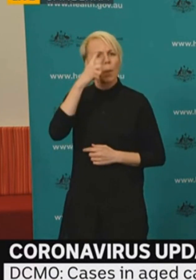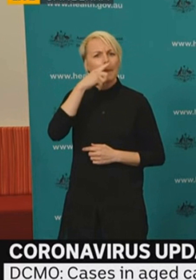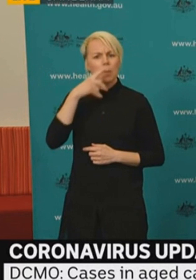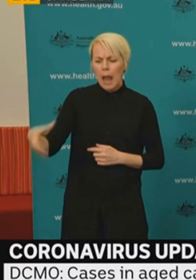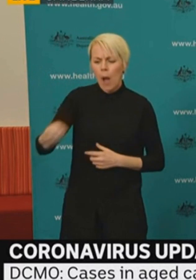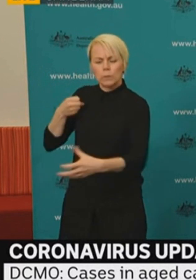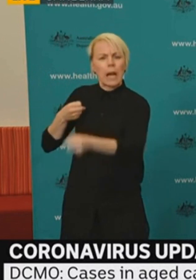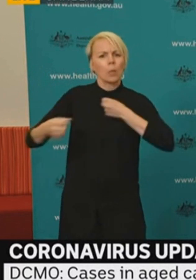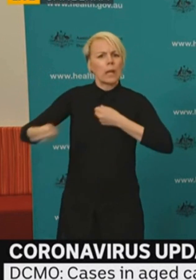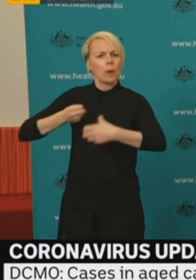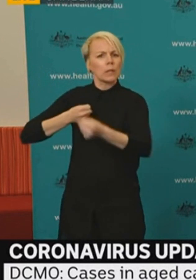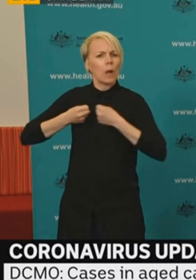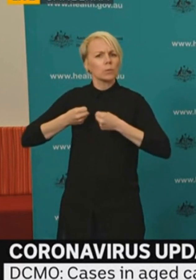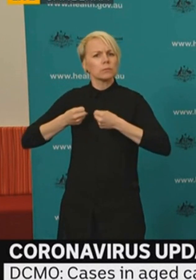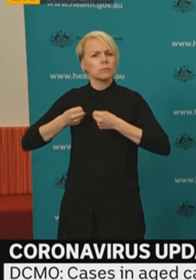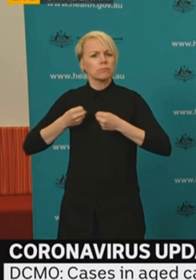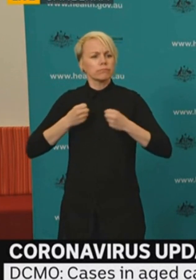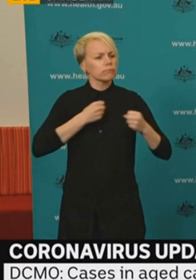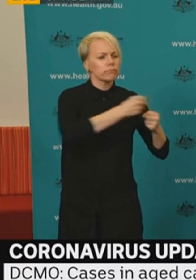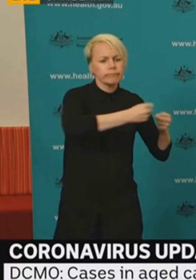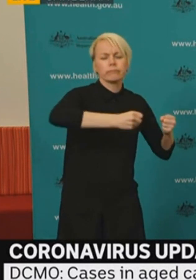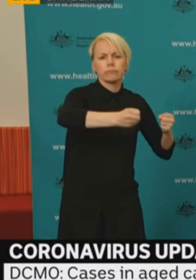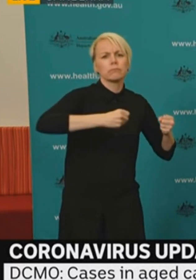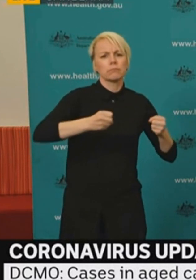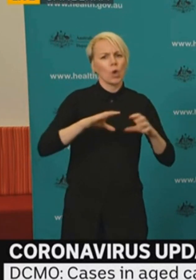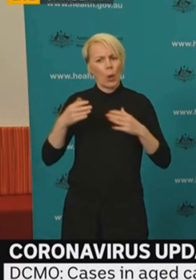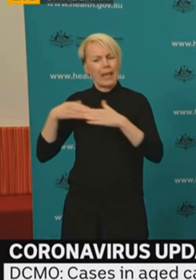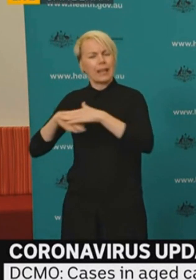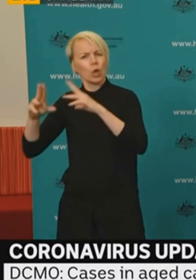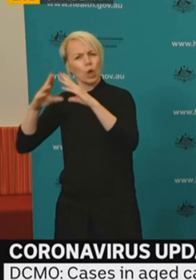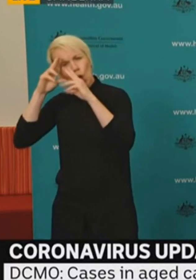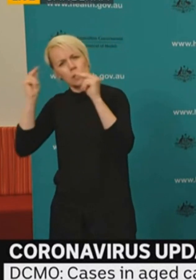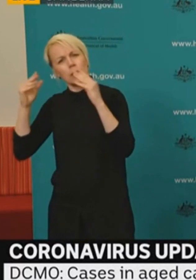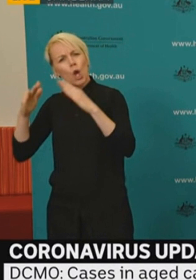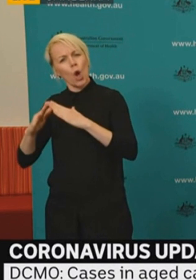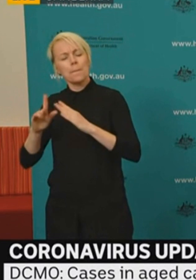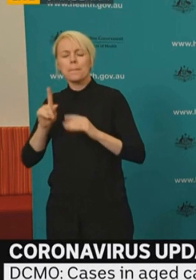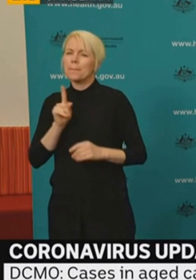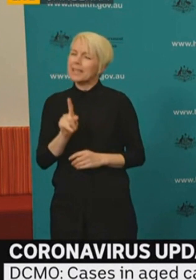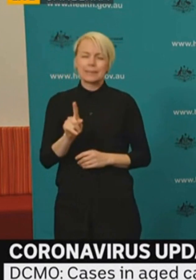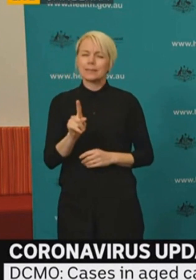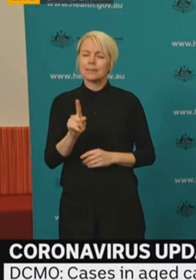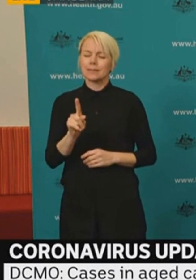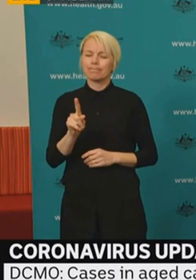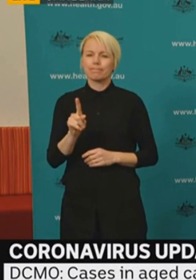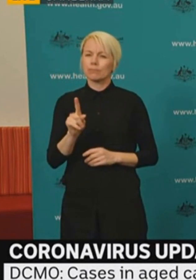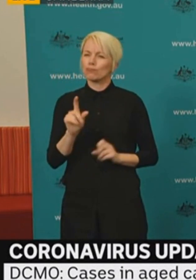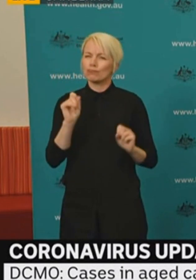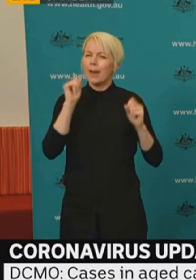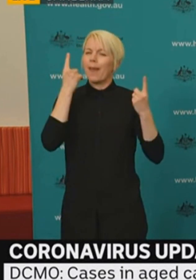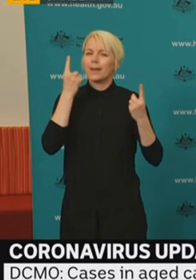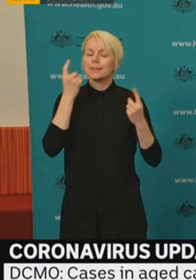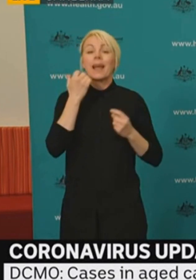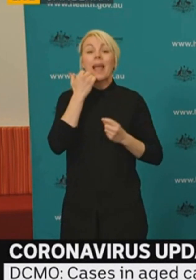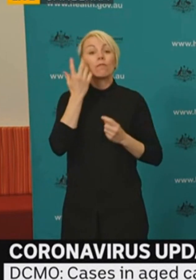a clinician and assisting with the response as Deputy Chief Medical Officer is that every single outbreak